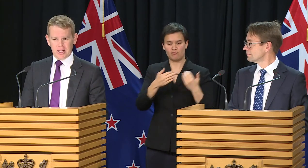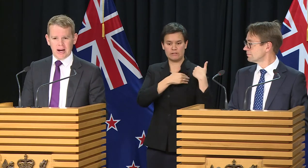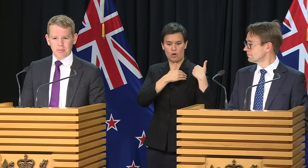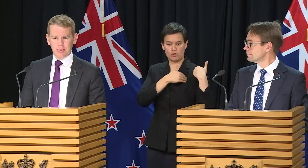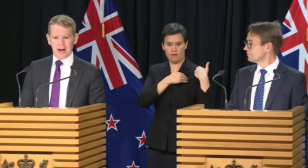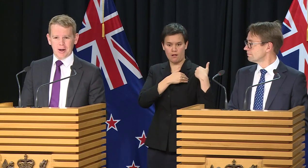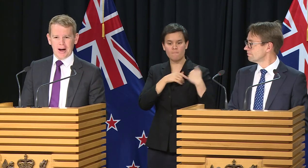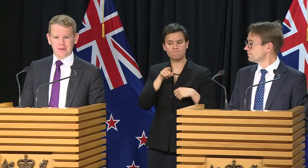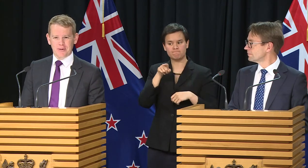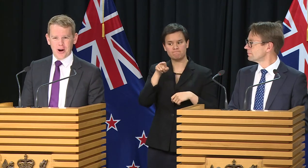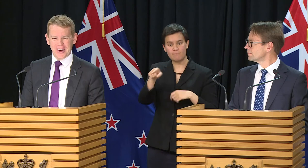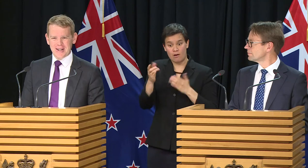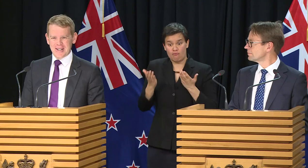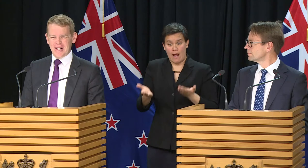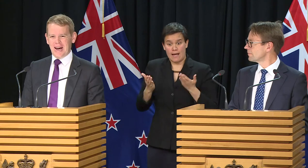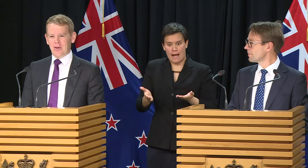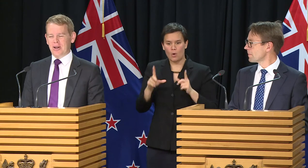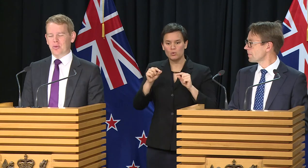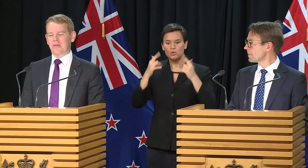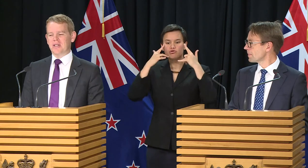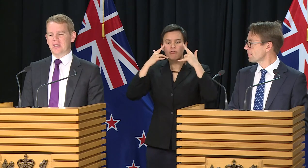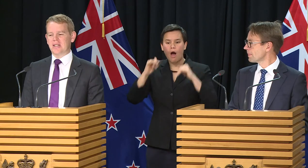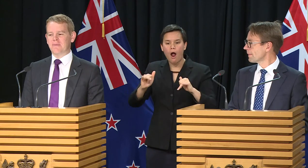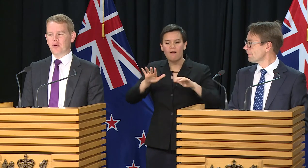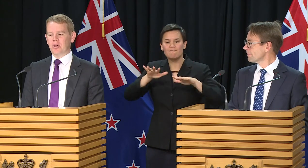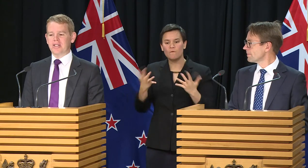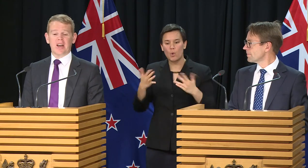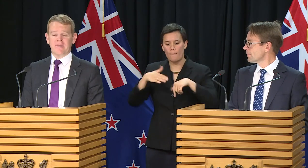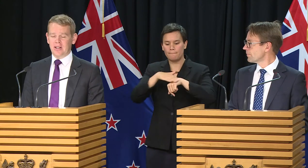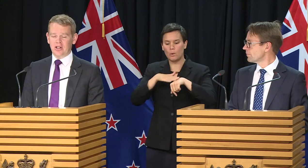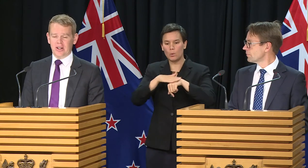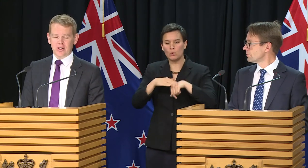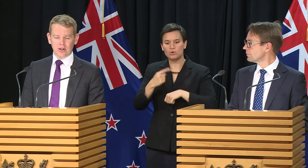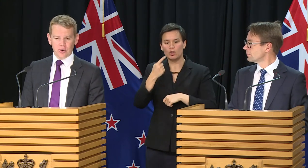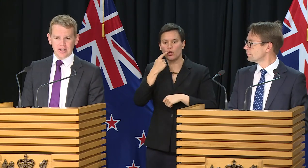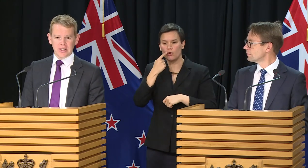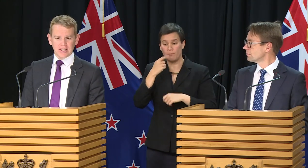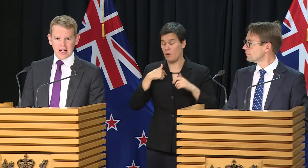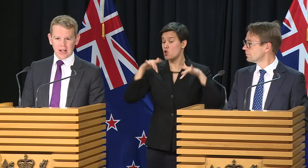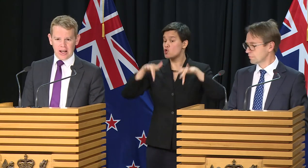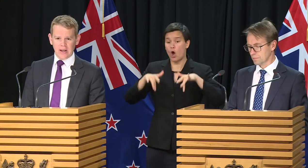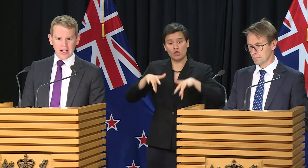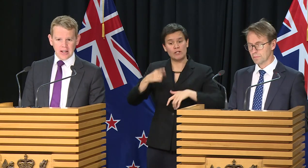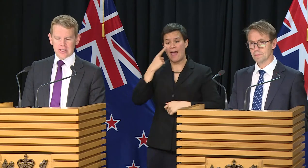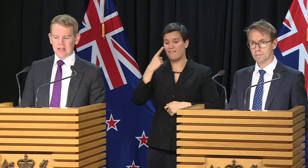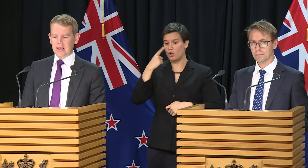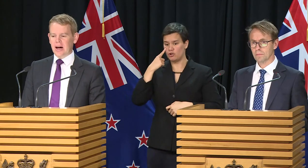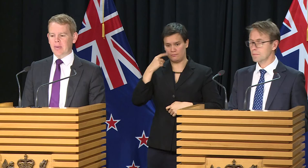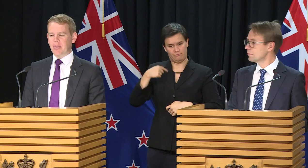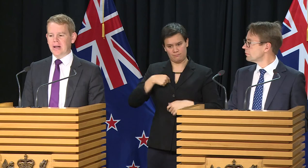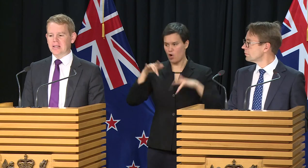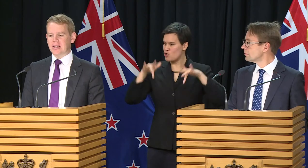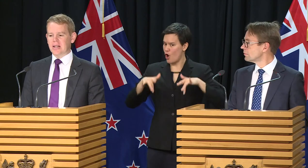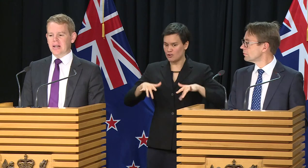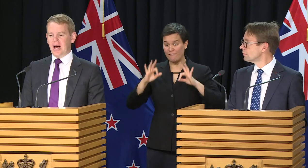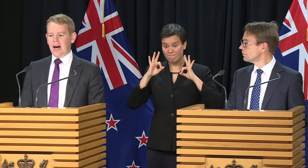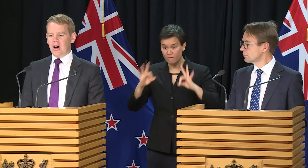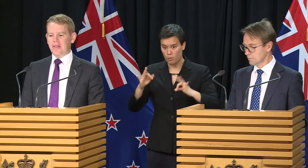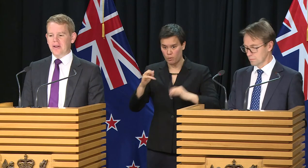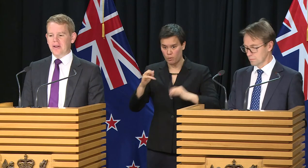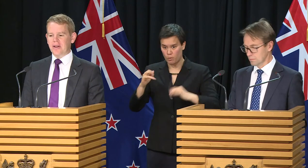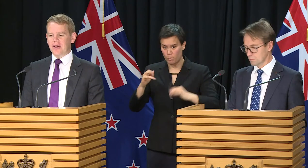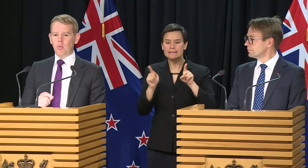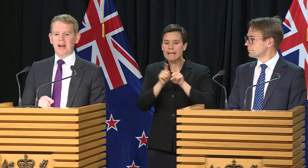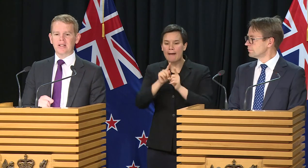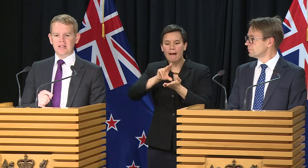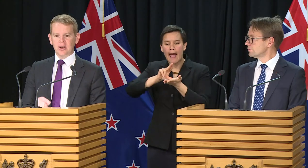be picking up after Friday when all of this gets formalised. I haven't had a chance to look in detail at that yet. But I